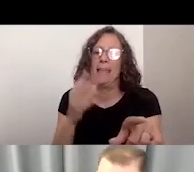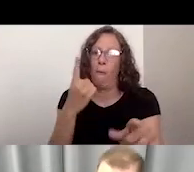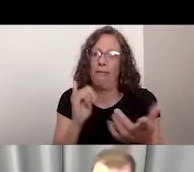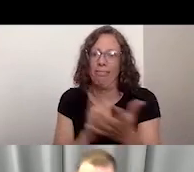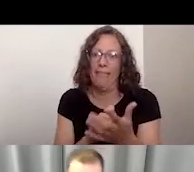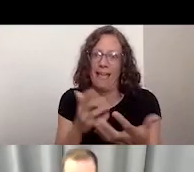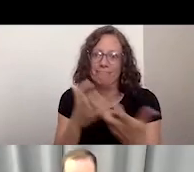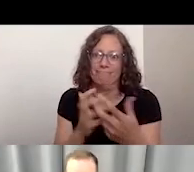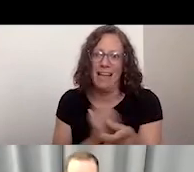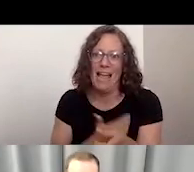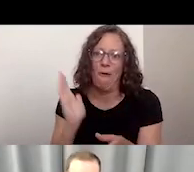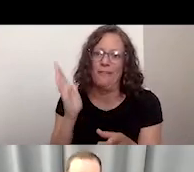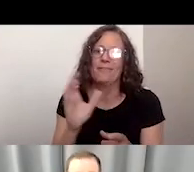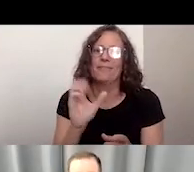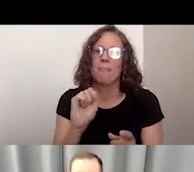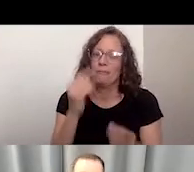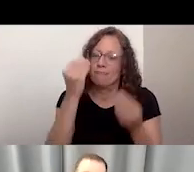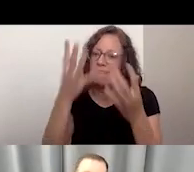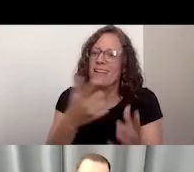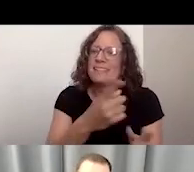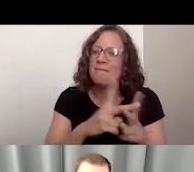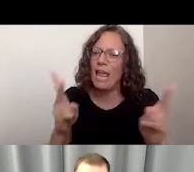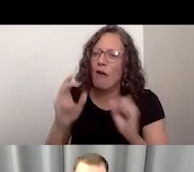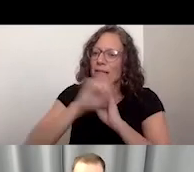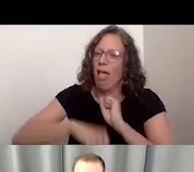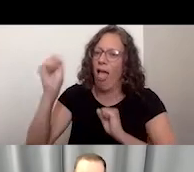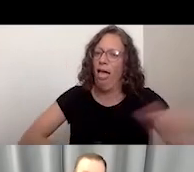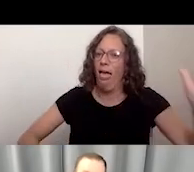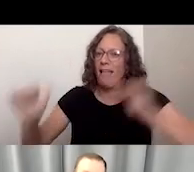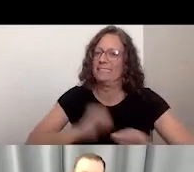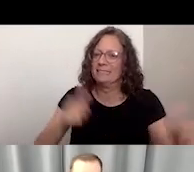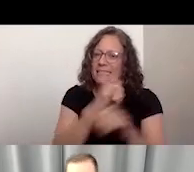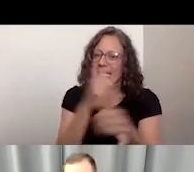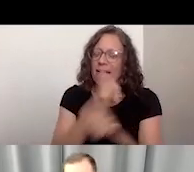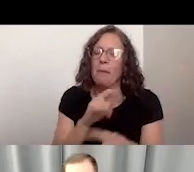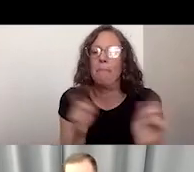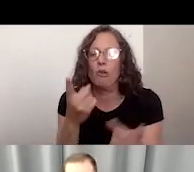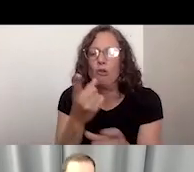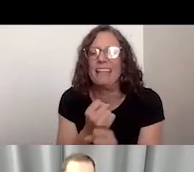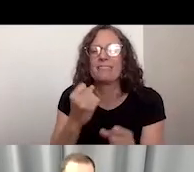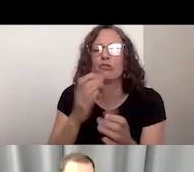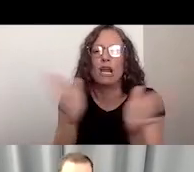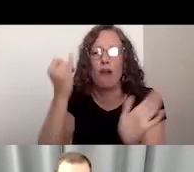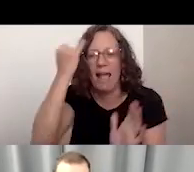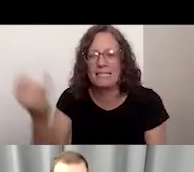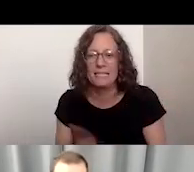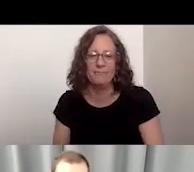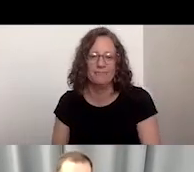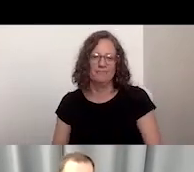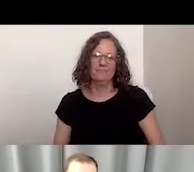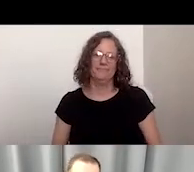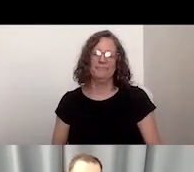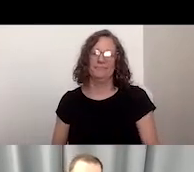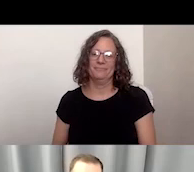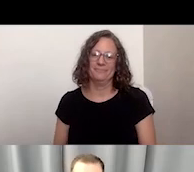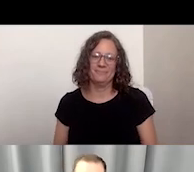see tons of videos that they've got out there. We picked one of the videos that kind of fits with our presentation because it's just so over the top and ridiculous, but it does